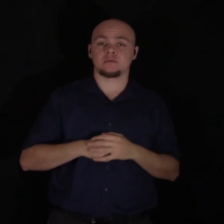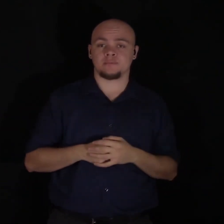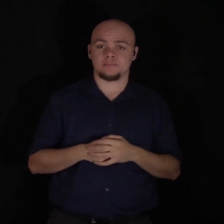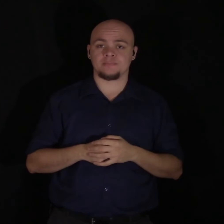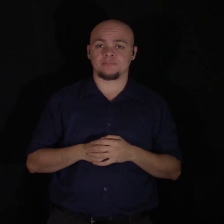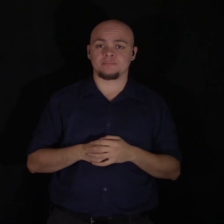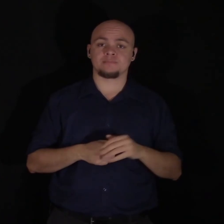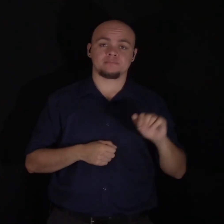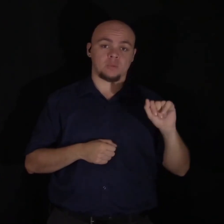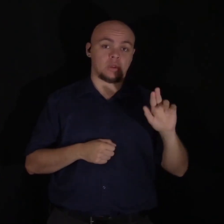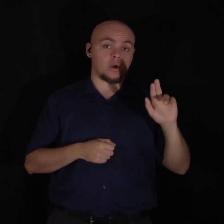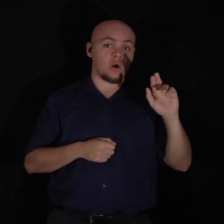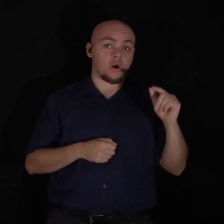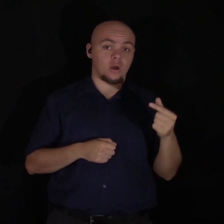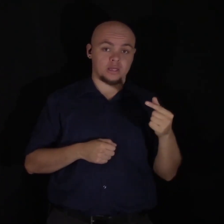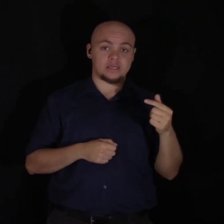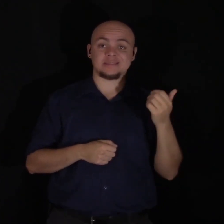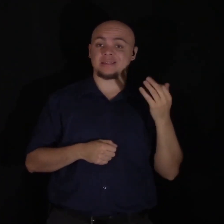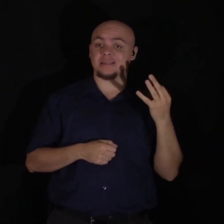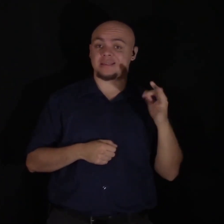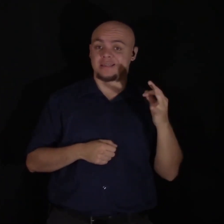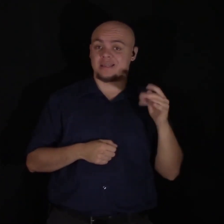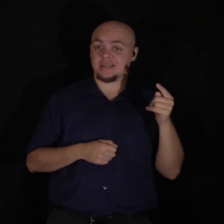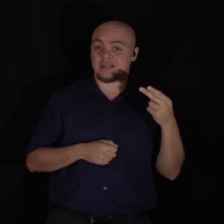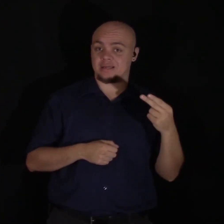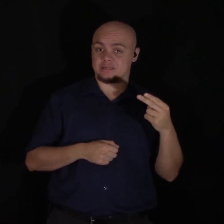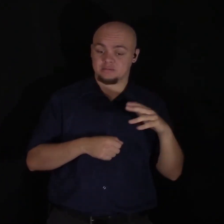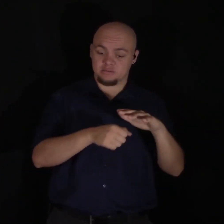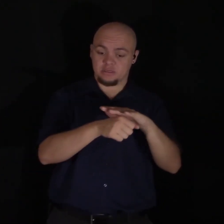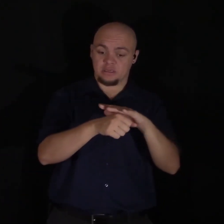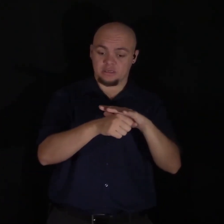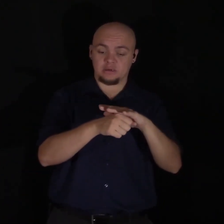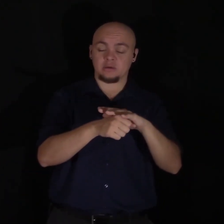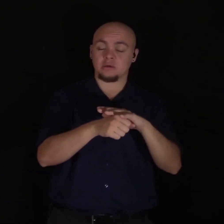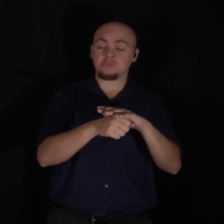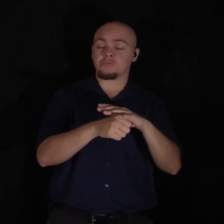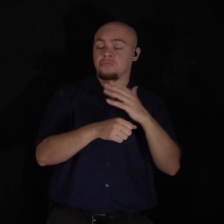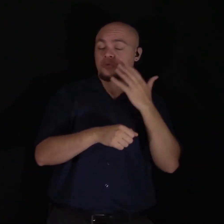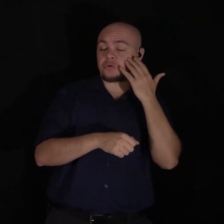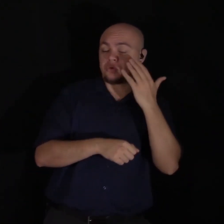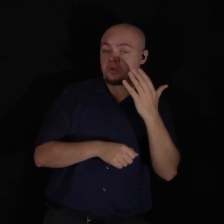August 19th, in an undisclosed year in the 18th century.